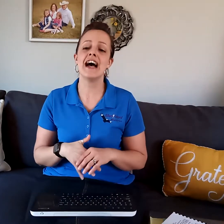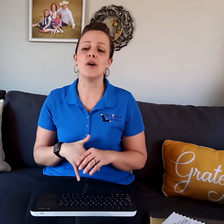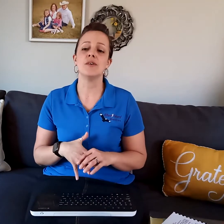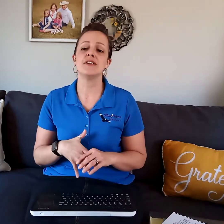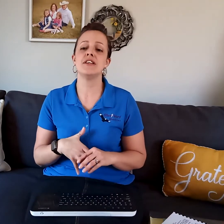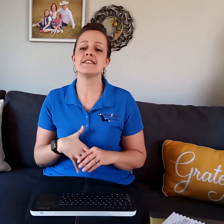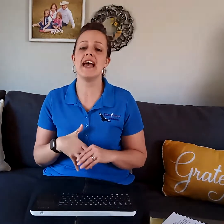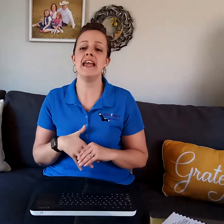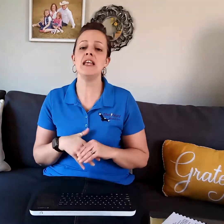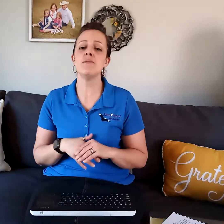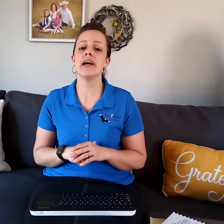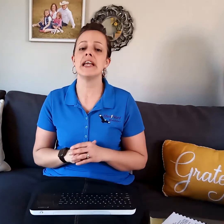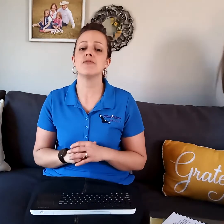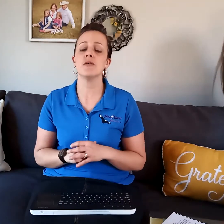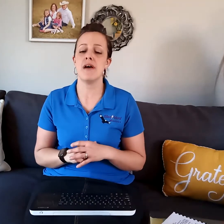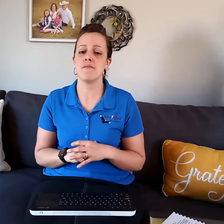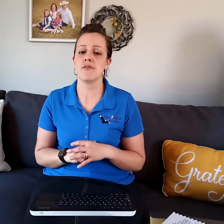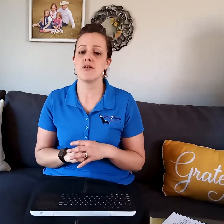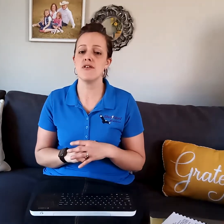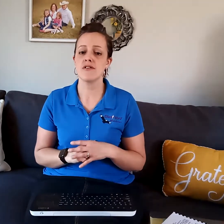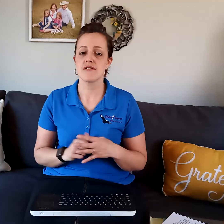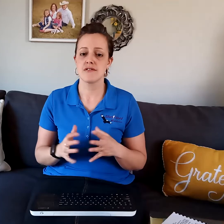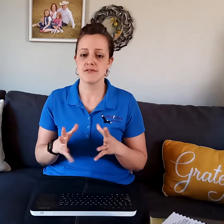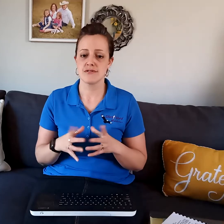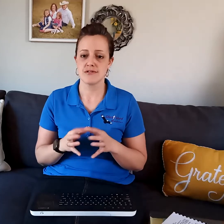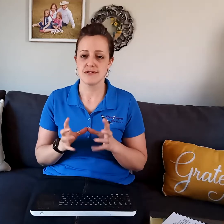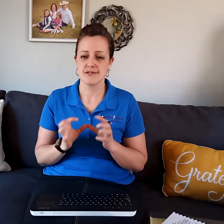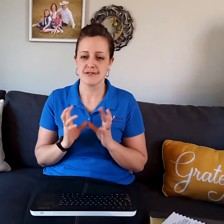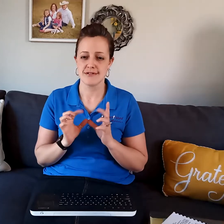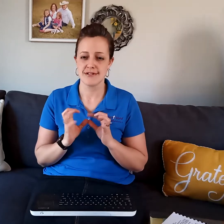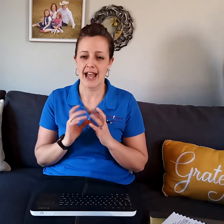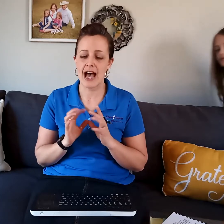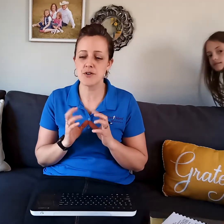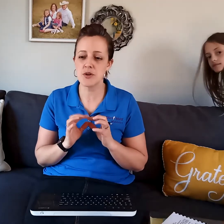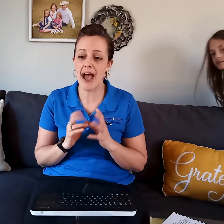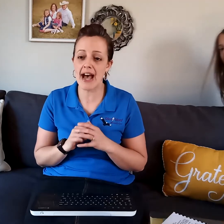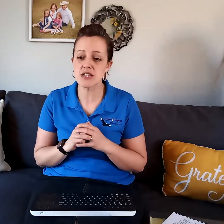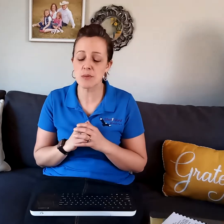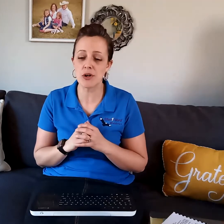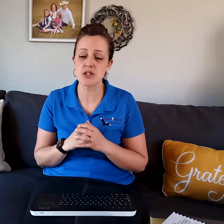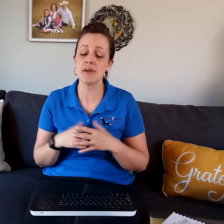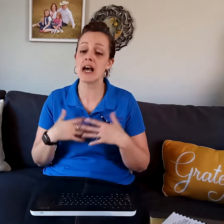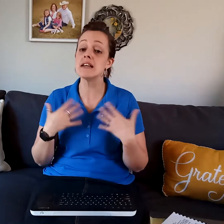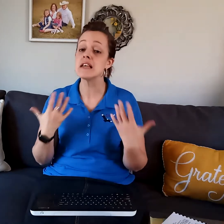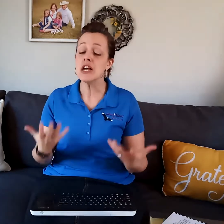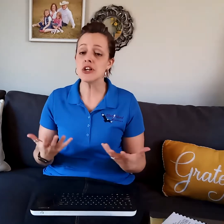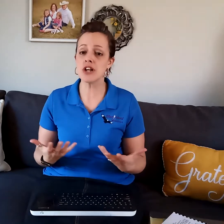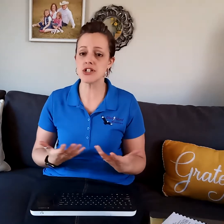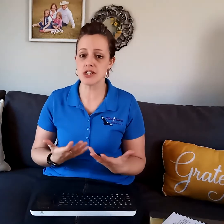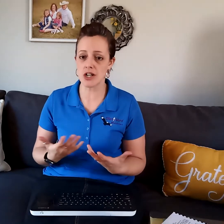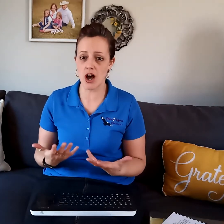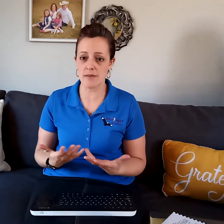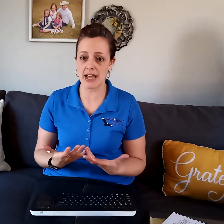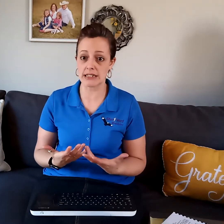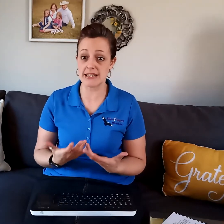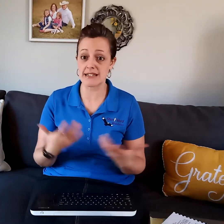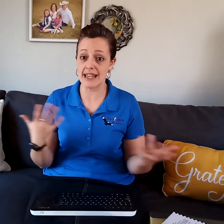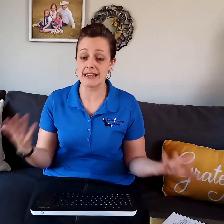Now, does anybody remember how to ask a person? Because you're not just going to automatically see